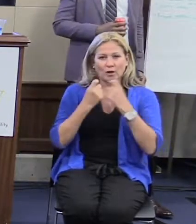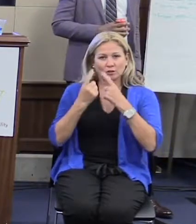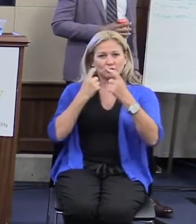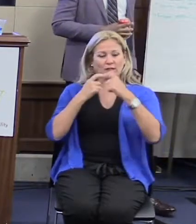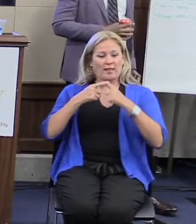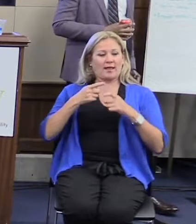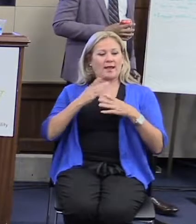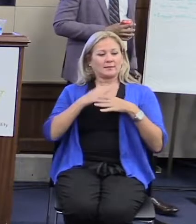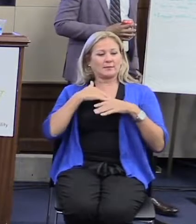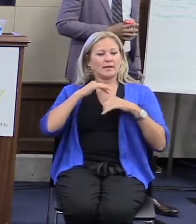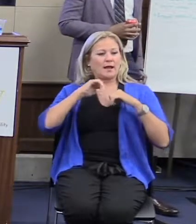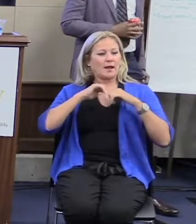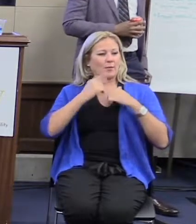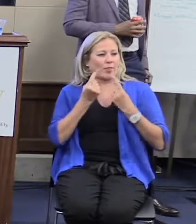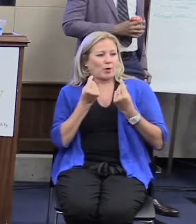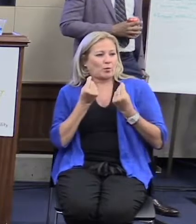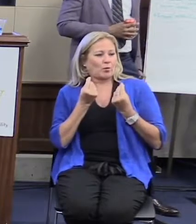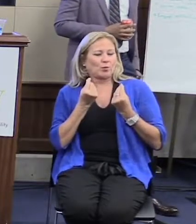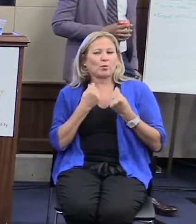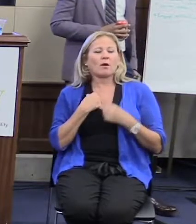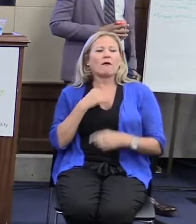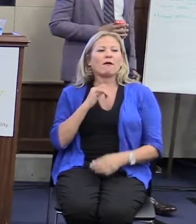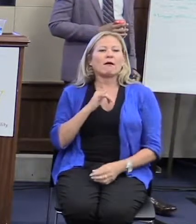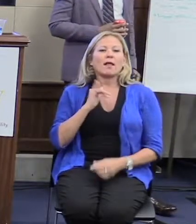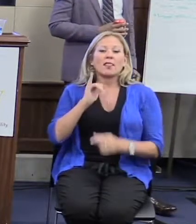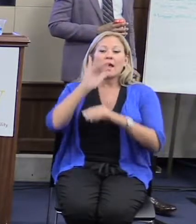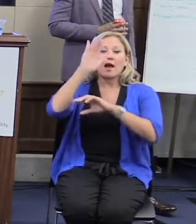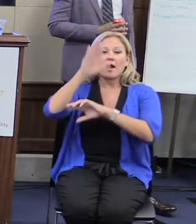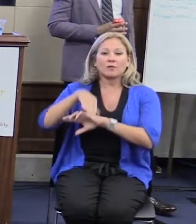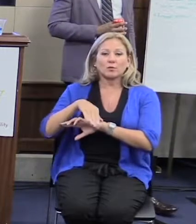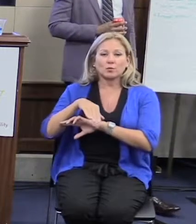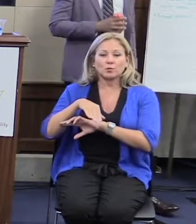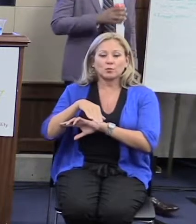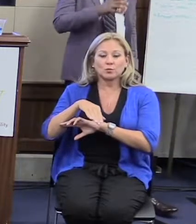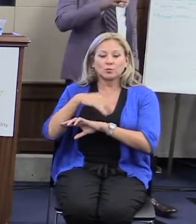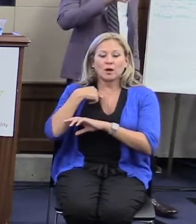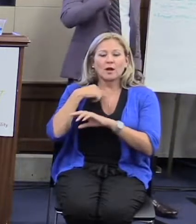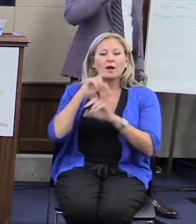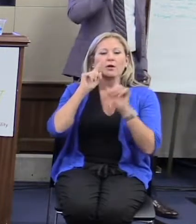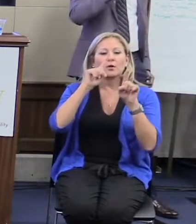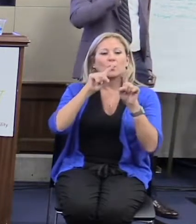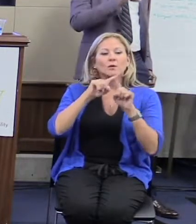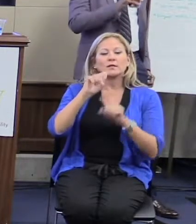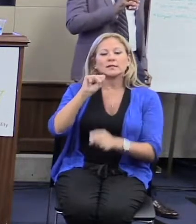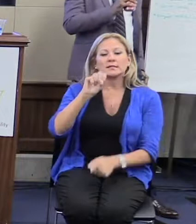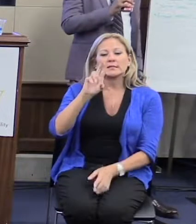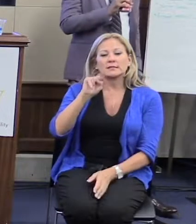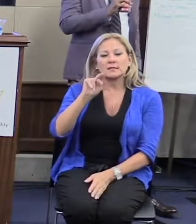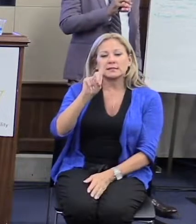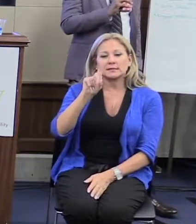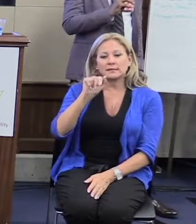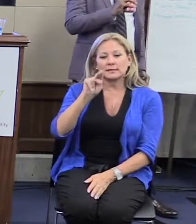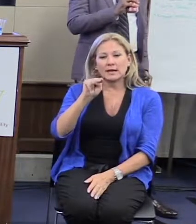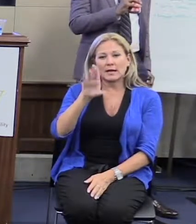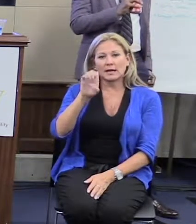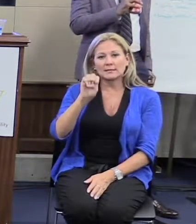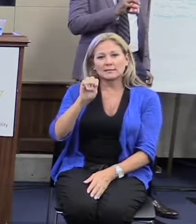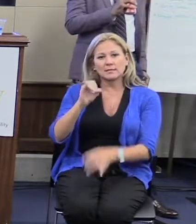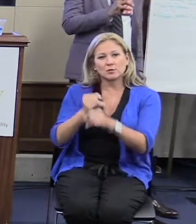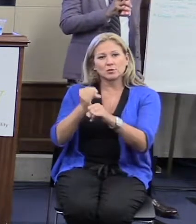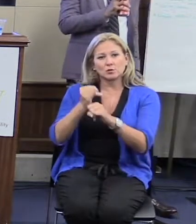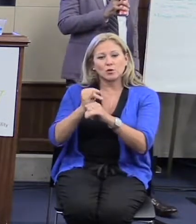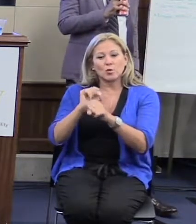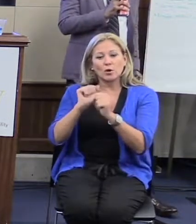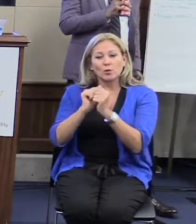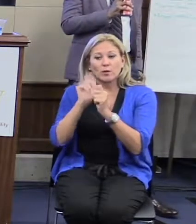me on how they can do. And then in the afternoon, I was over at Sundance Institute working with